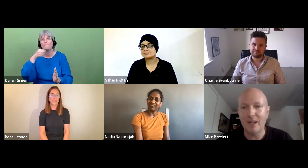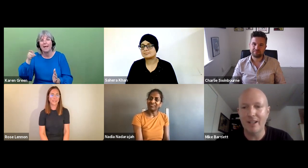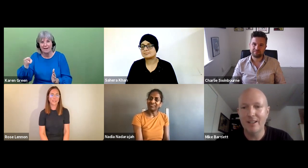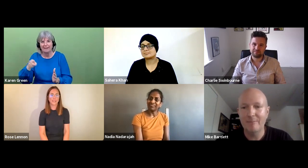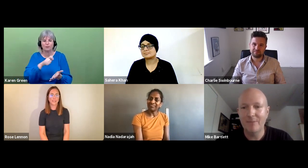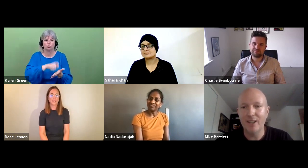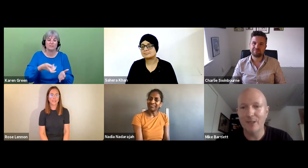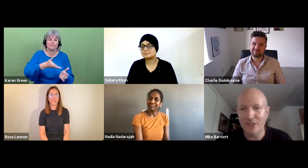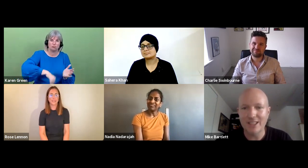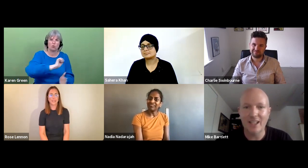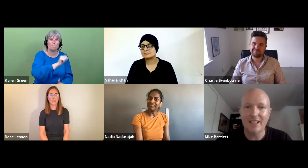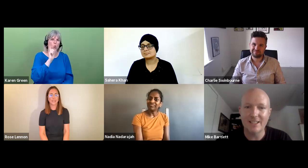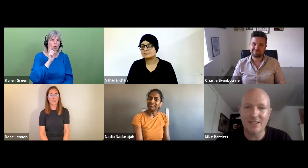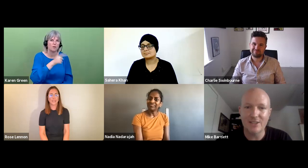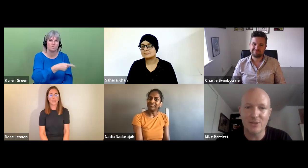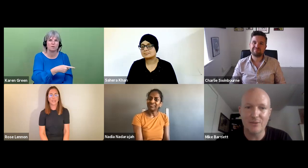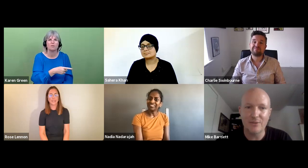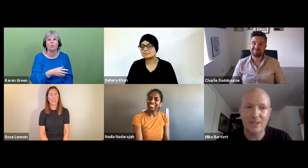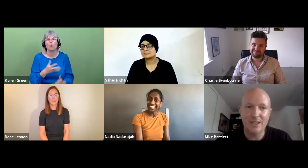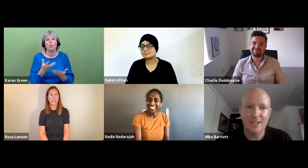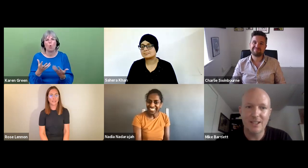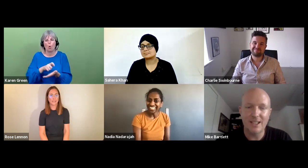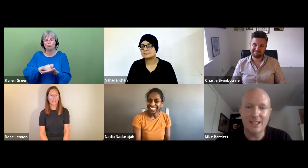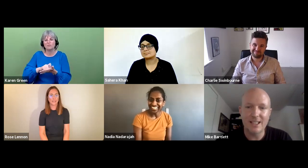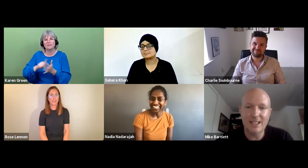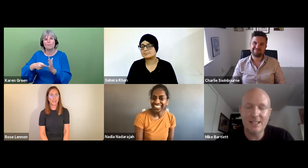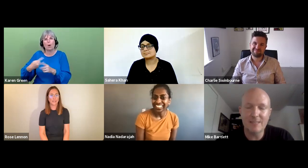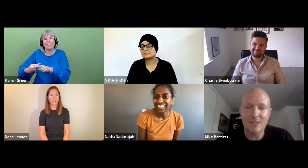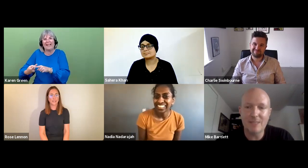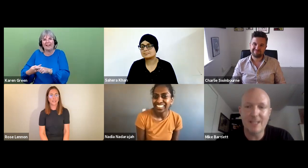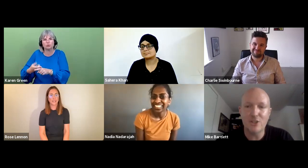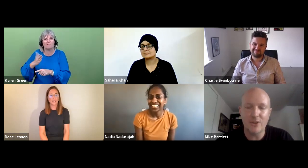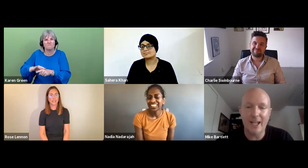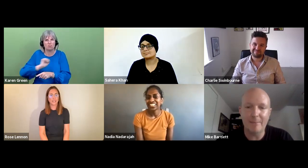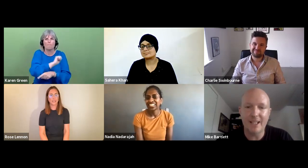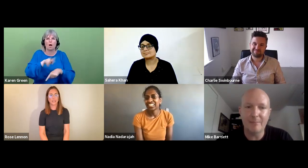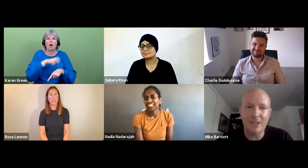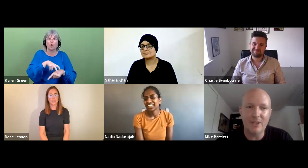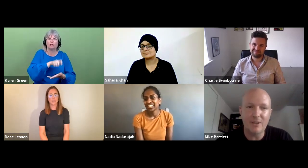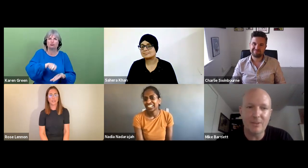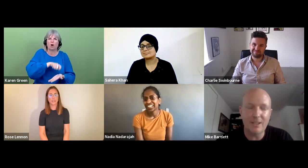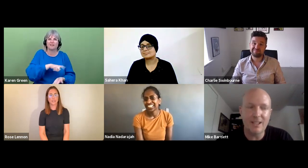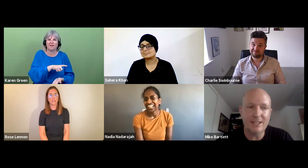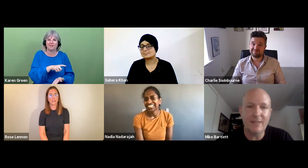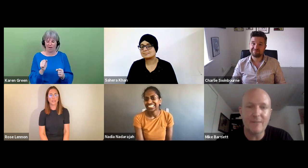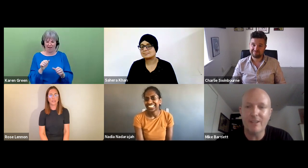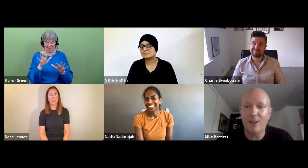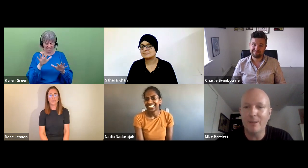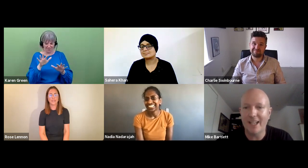by the Irish. It's like there's a sort of there's potential there, but it's very complicated,